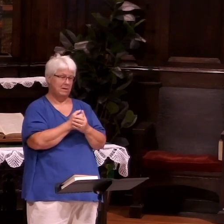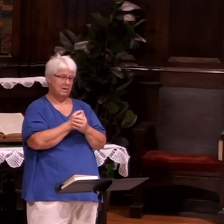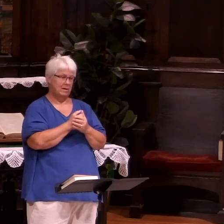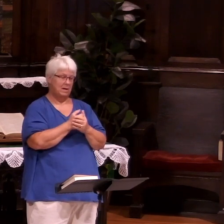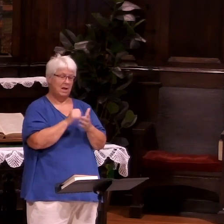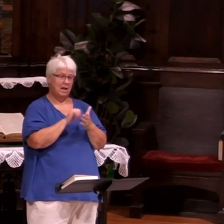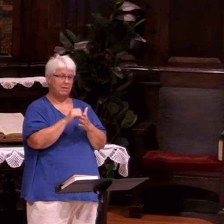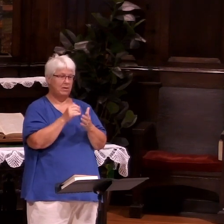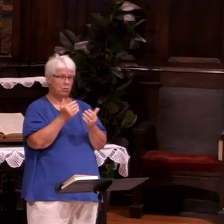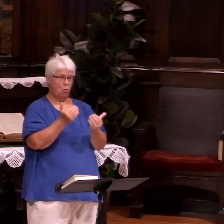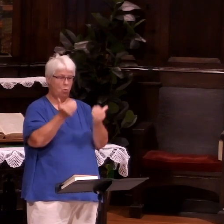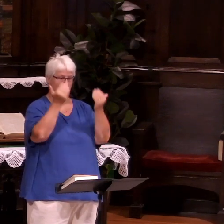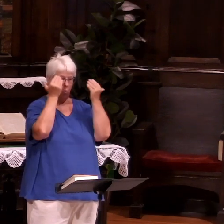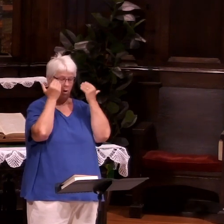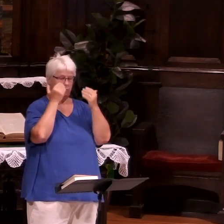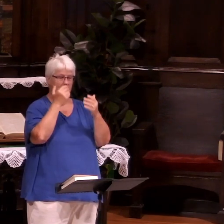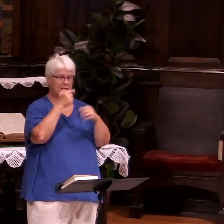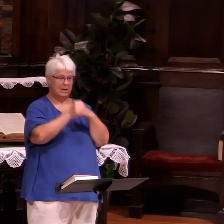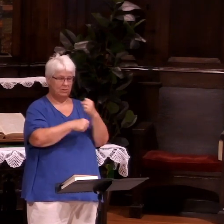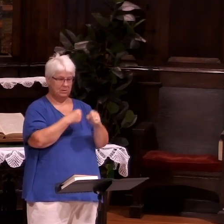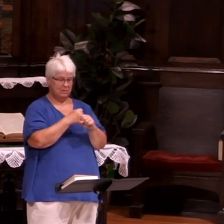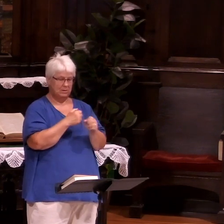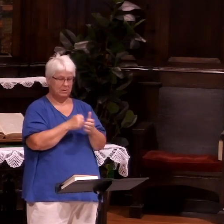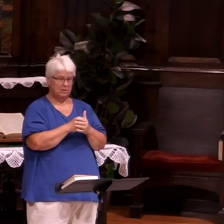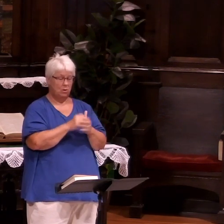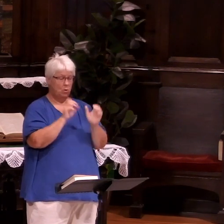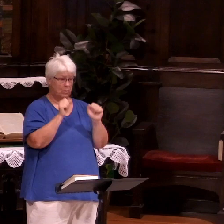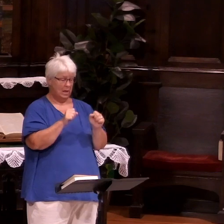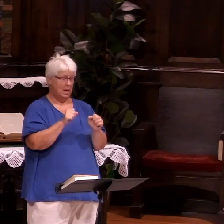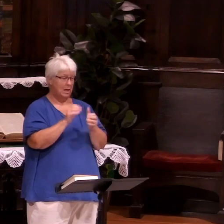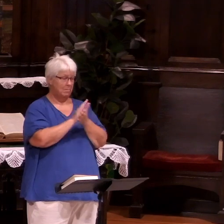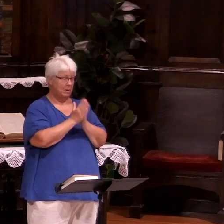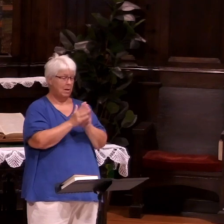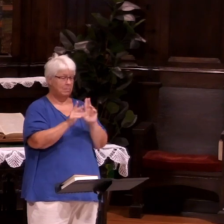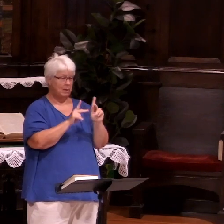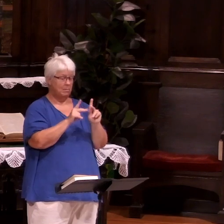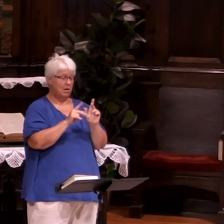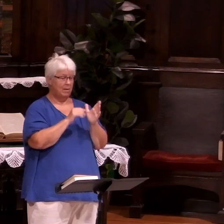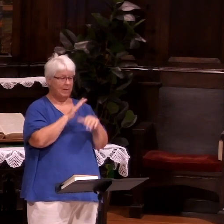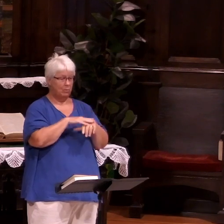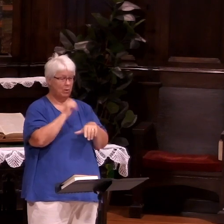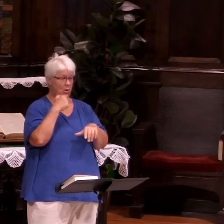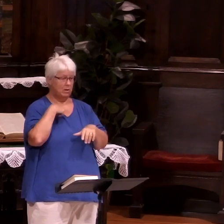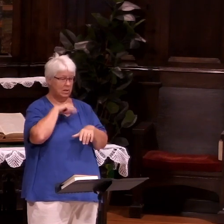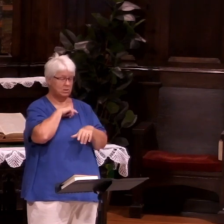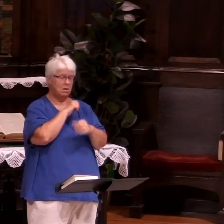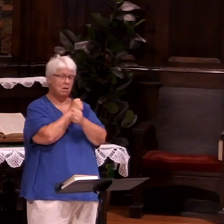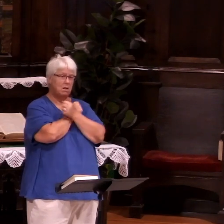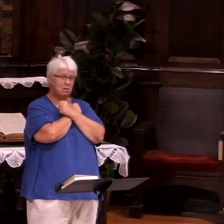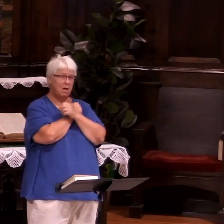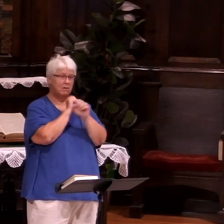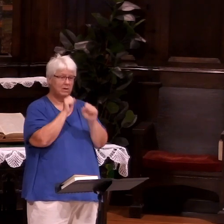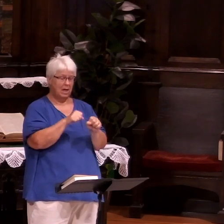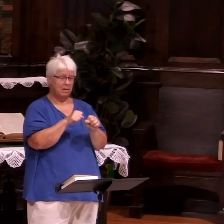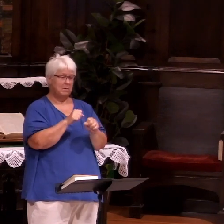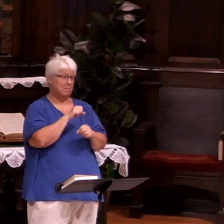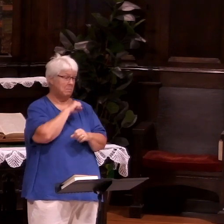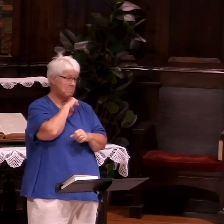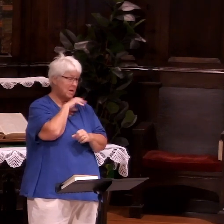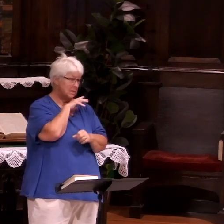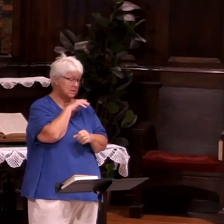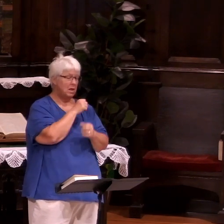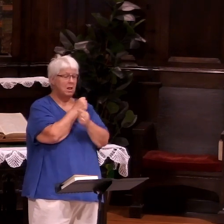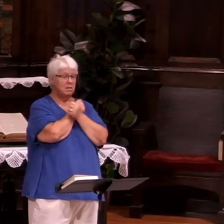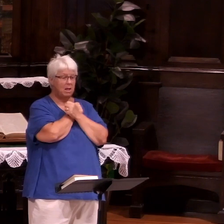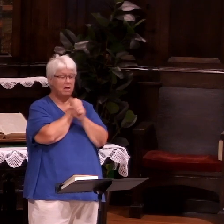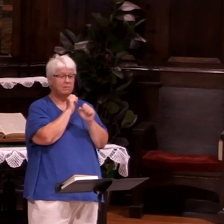these overwhelming times so that we can be the people you called us to be. We know that love can be messy.